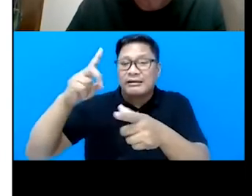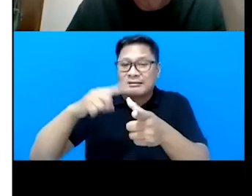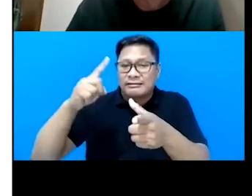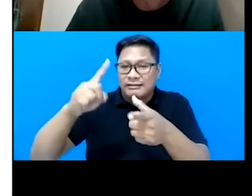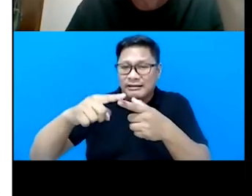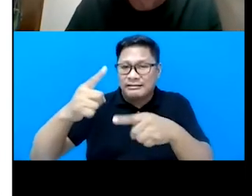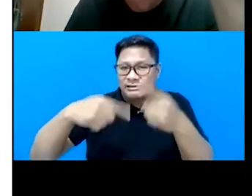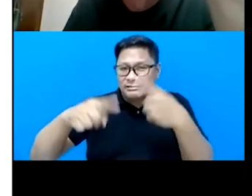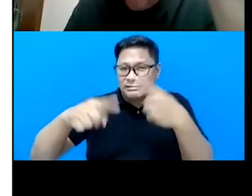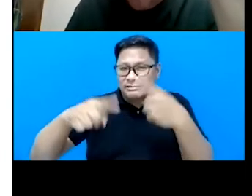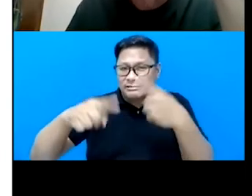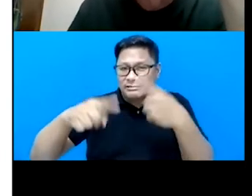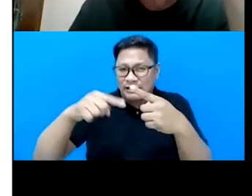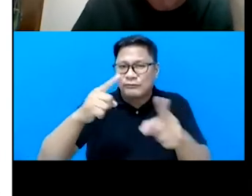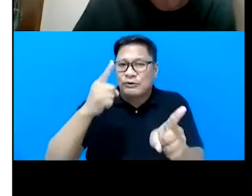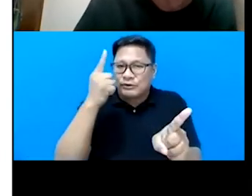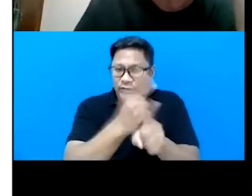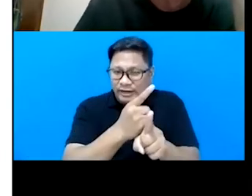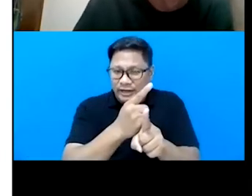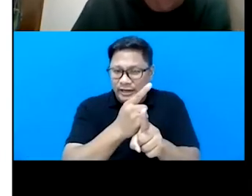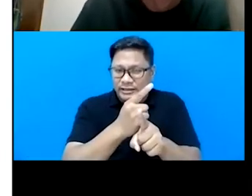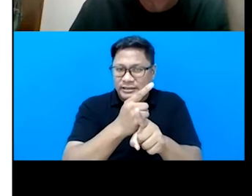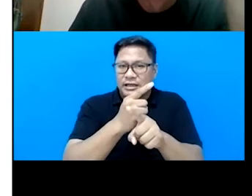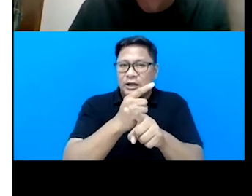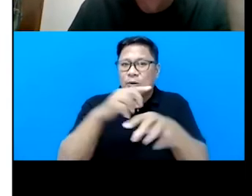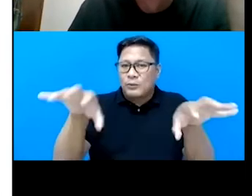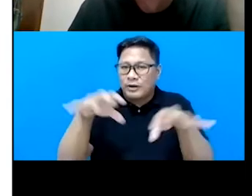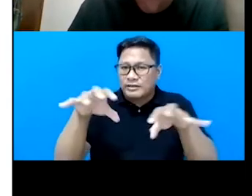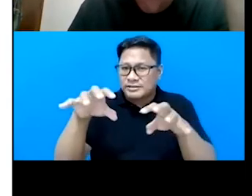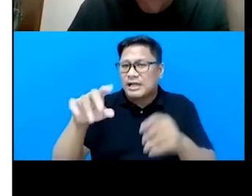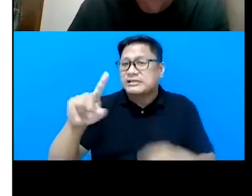for correct functions as a question marker.